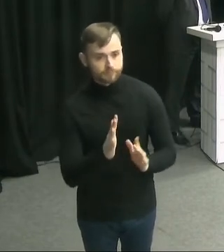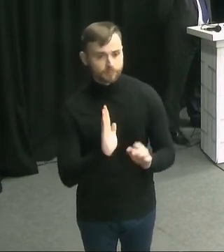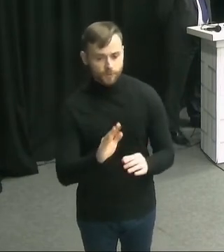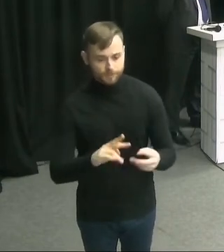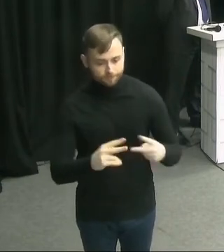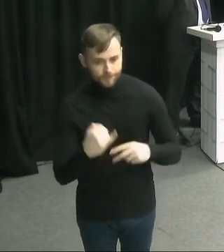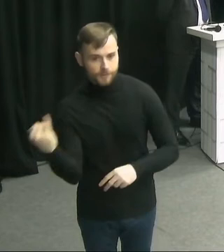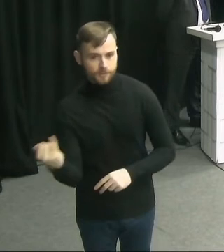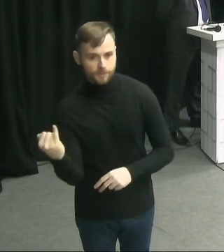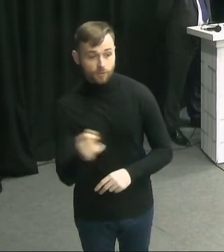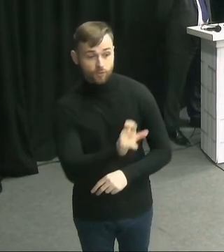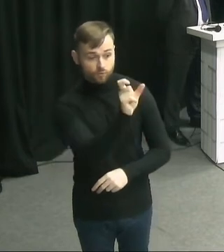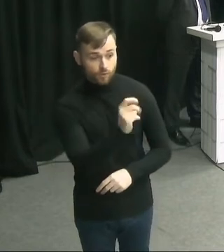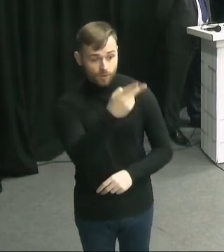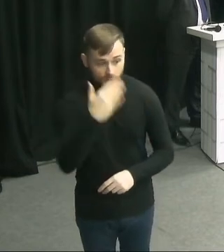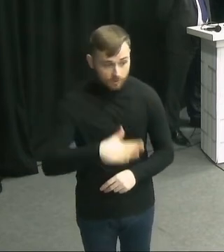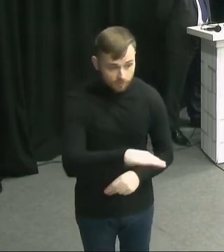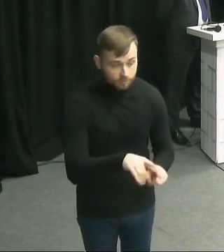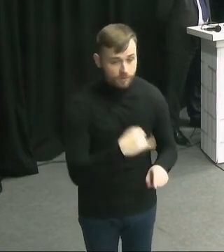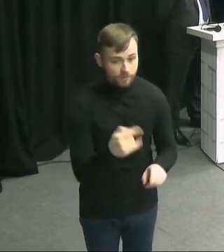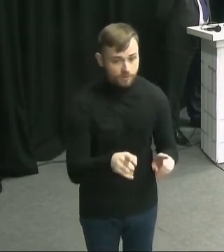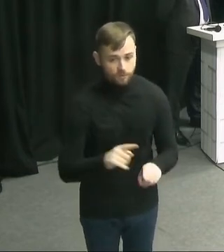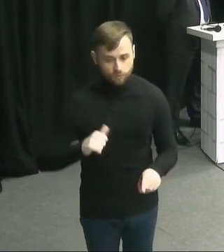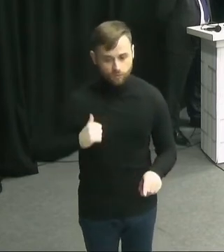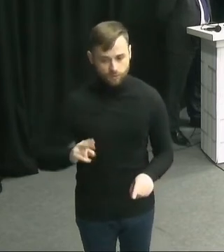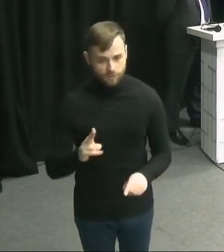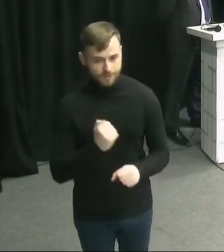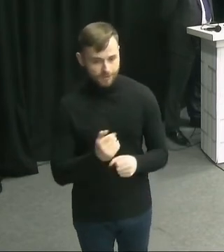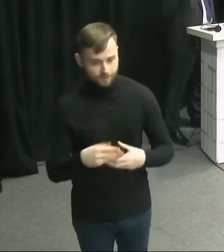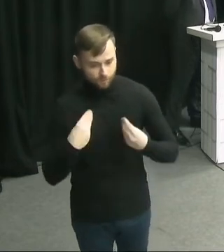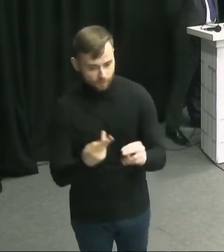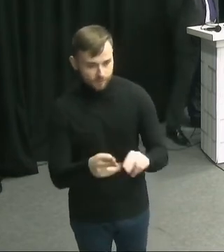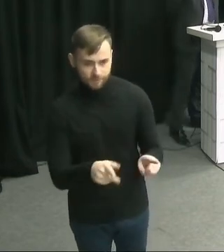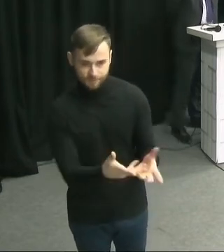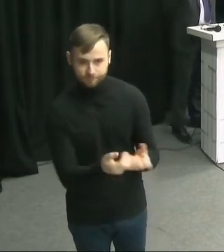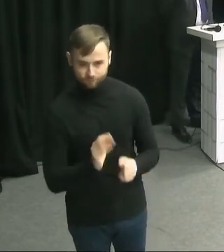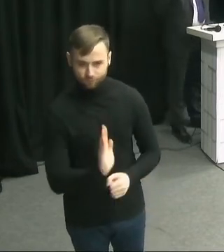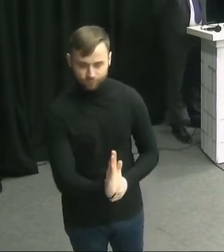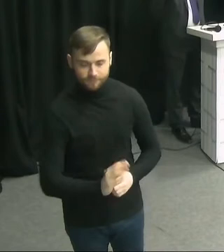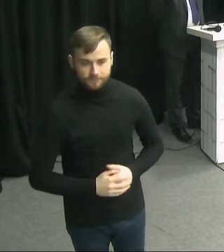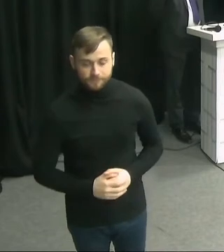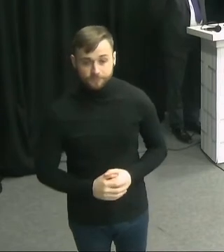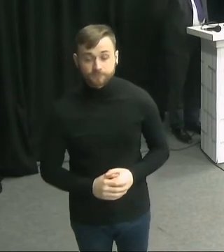Thank you. And the last one, Professor Żukauskas, this is a great question. I would like to